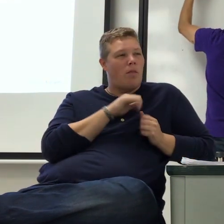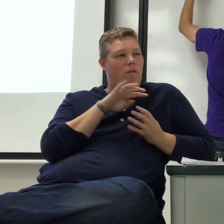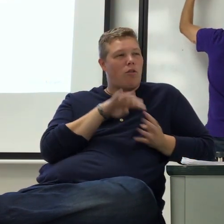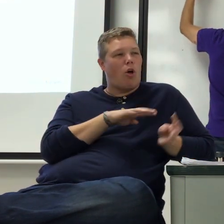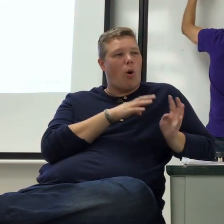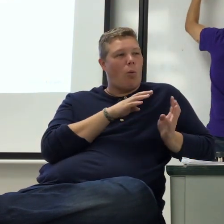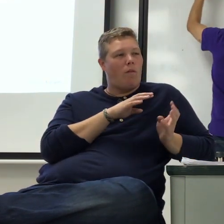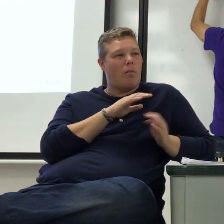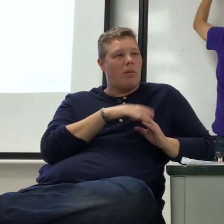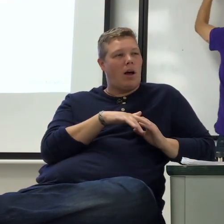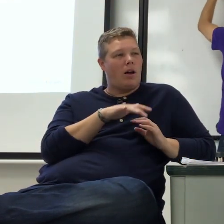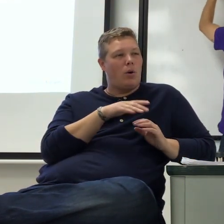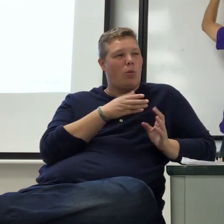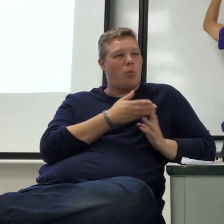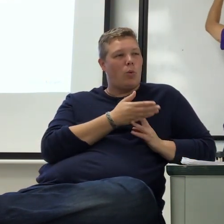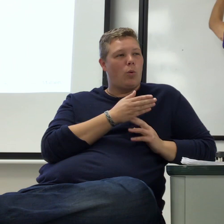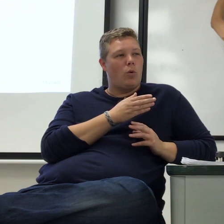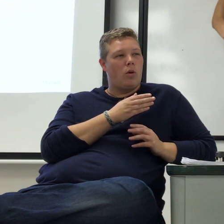Inflow.